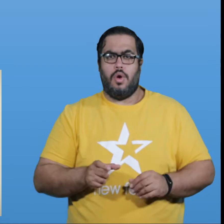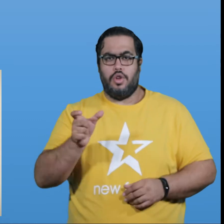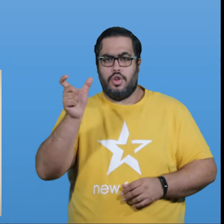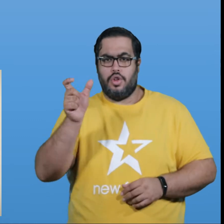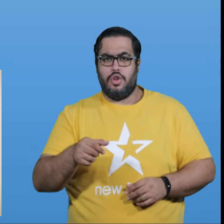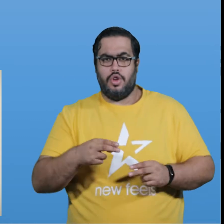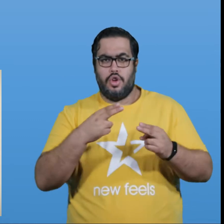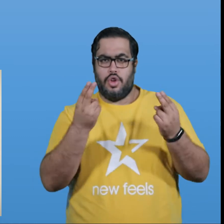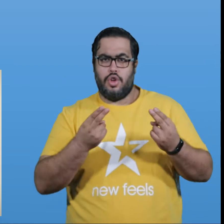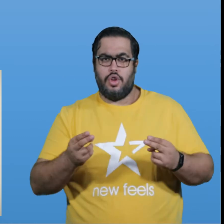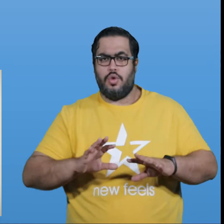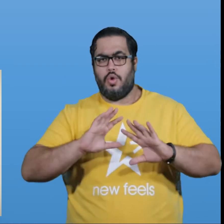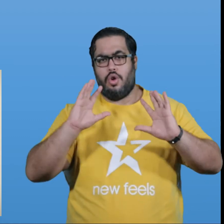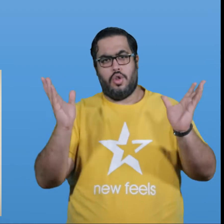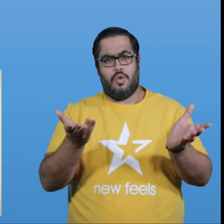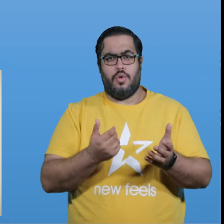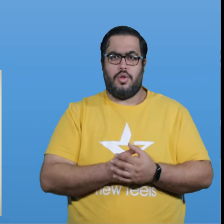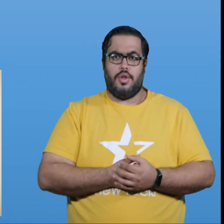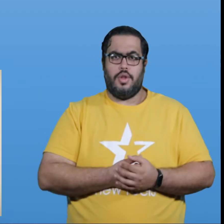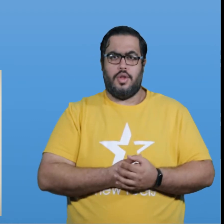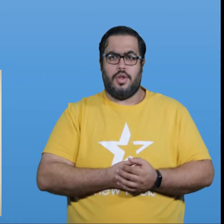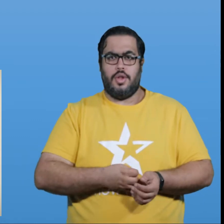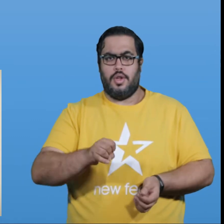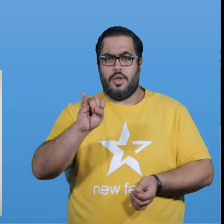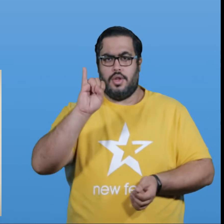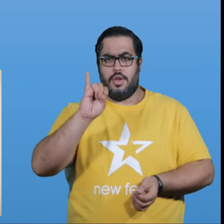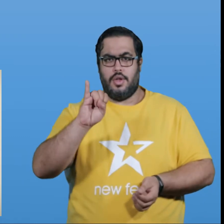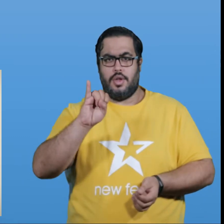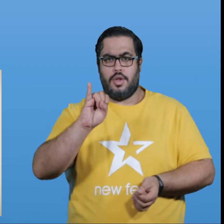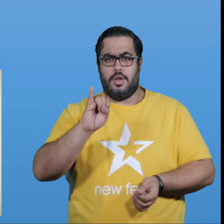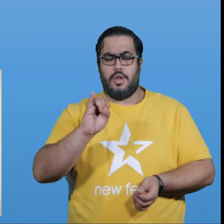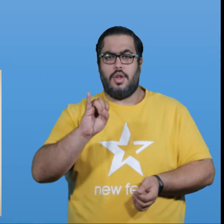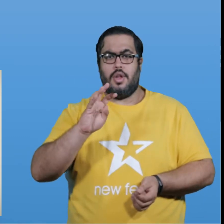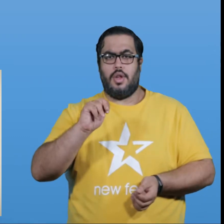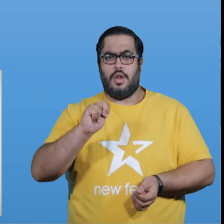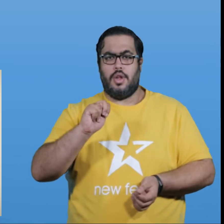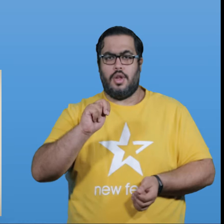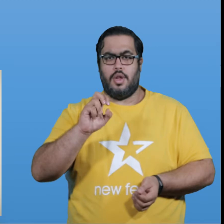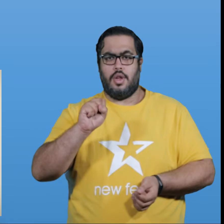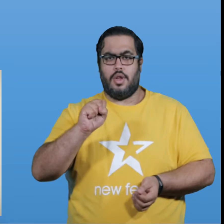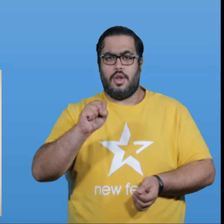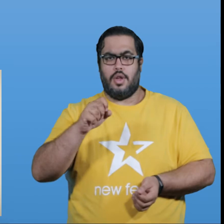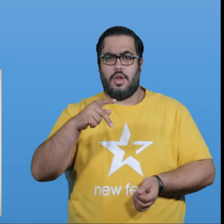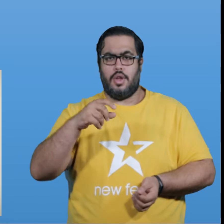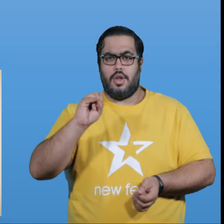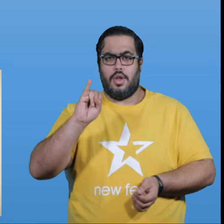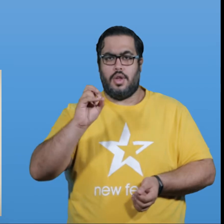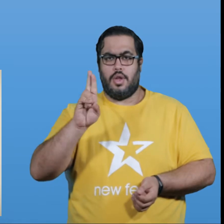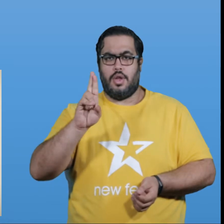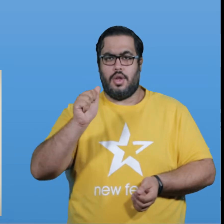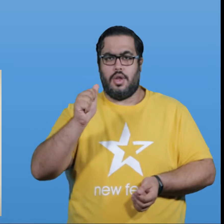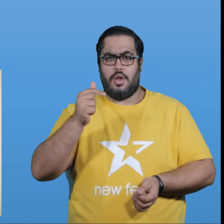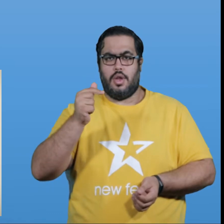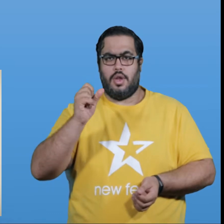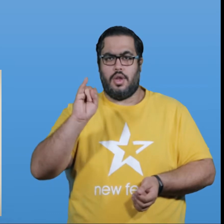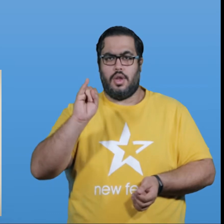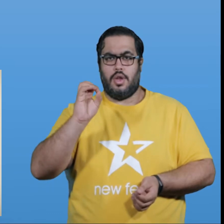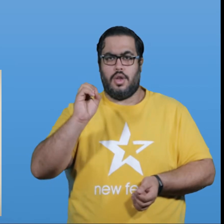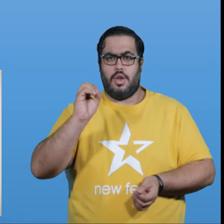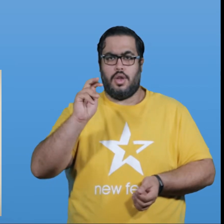spiritual inspiration. Another word for inspirational is motivational. Islamic art has